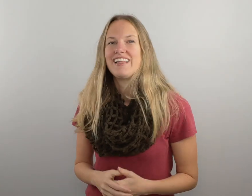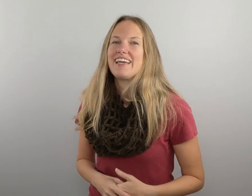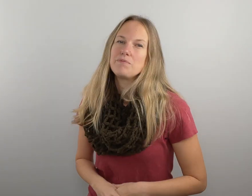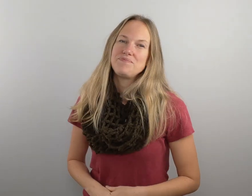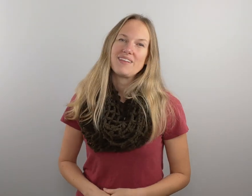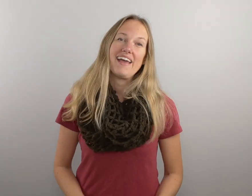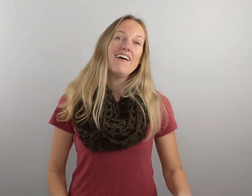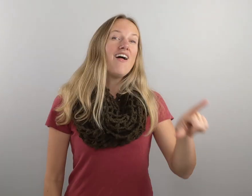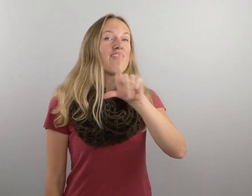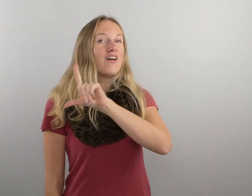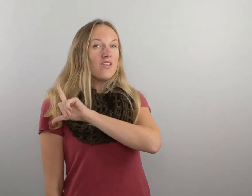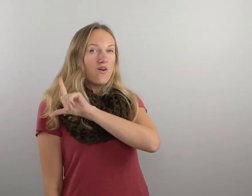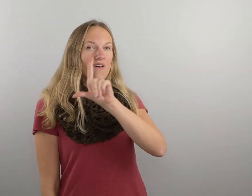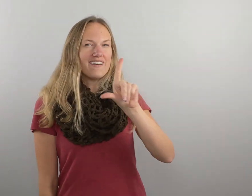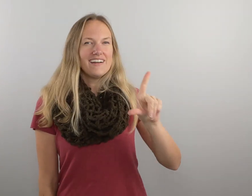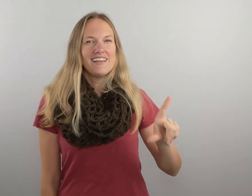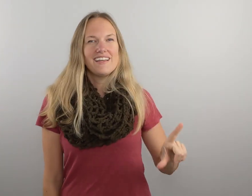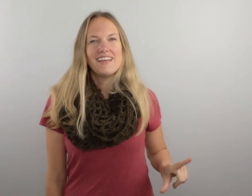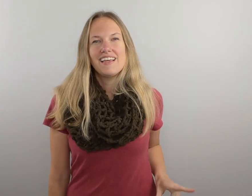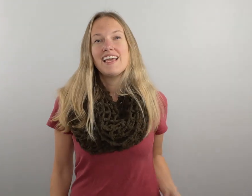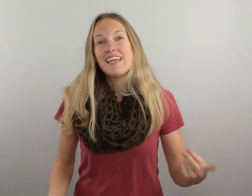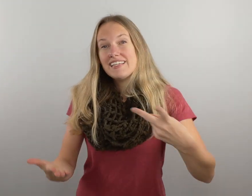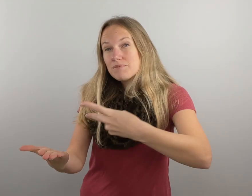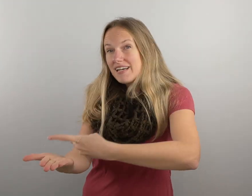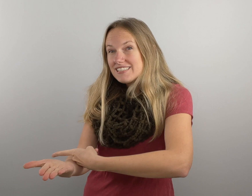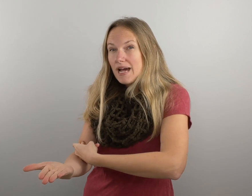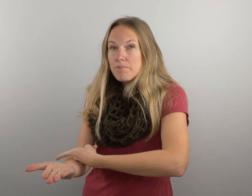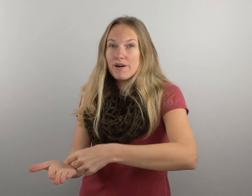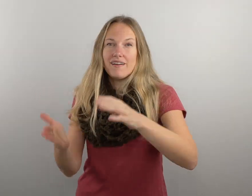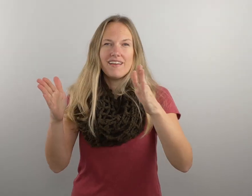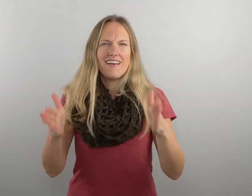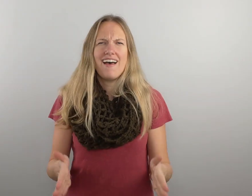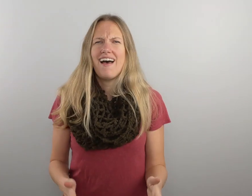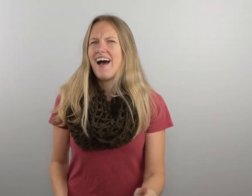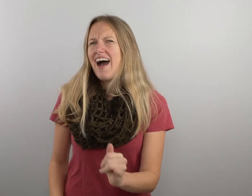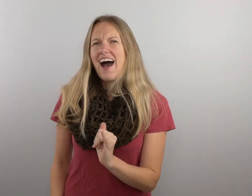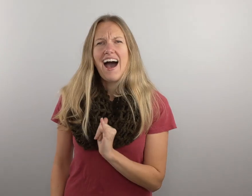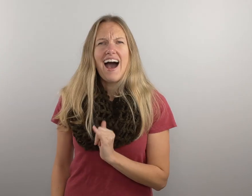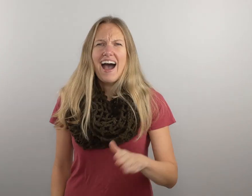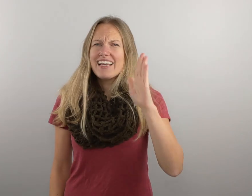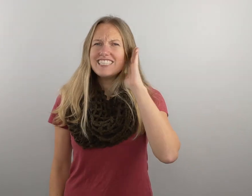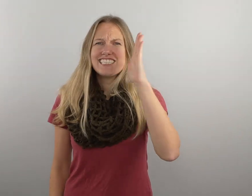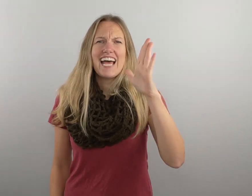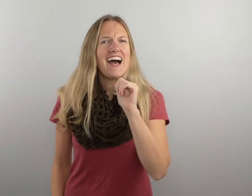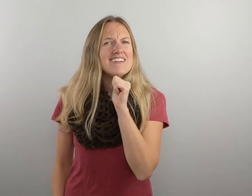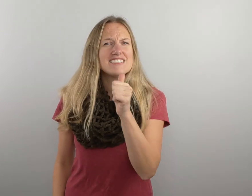like. Okay, the Lord is my shepherd, I shall